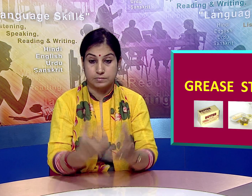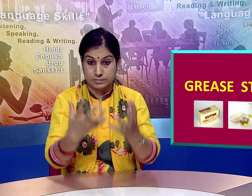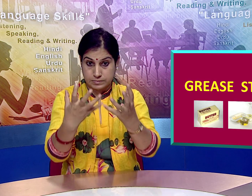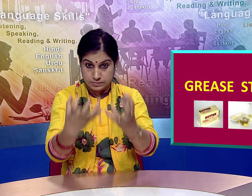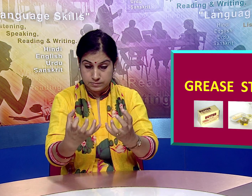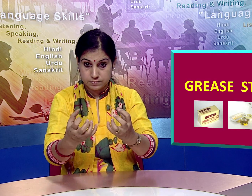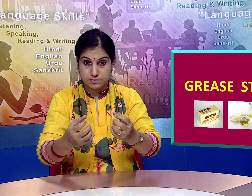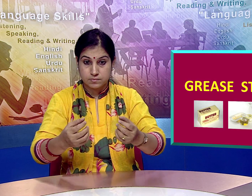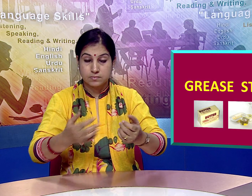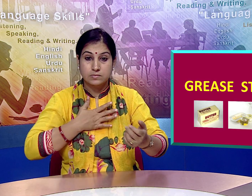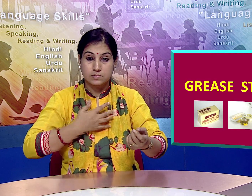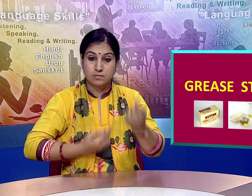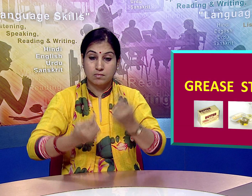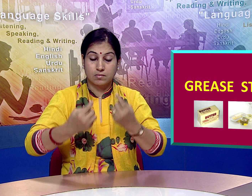Dry it on grass in sunlight.